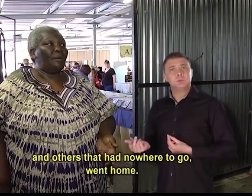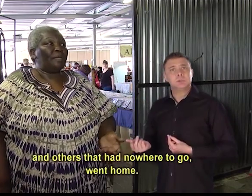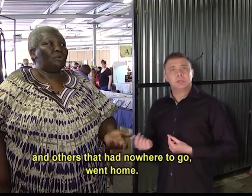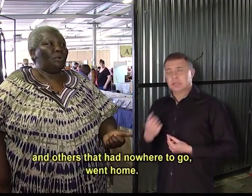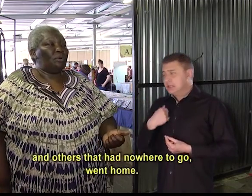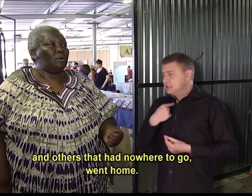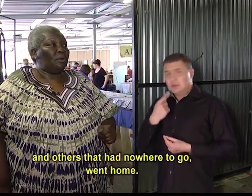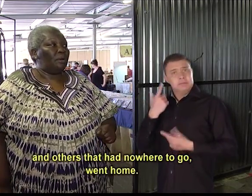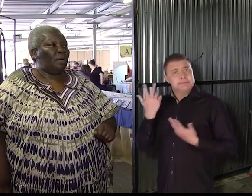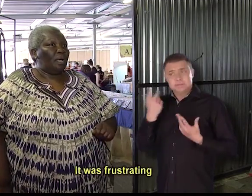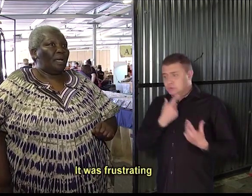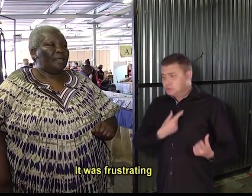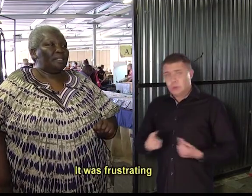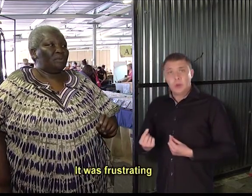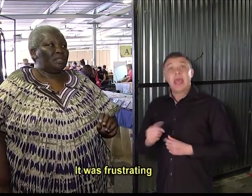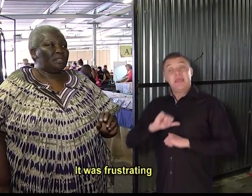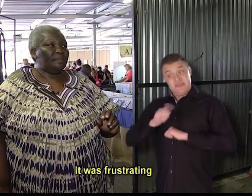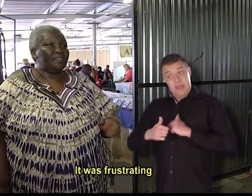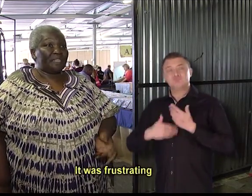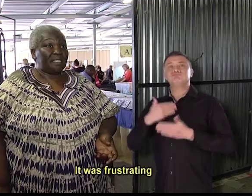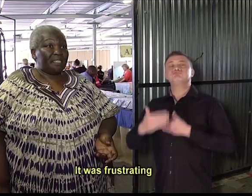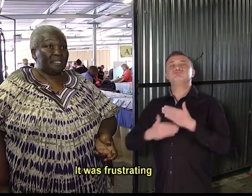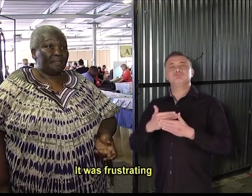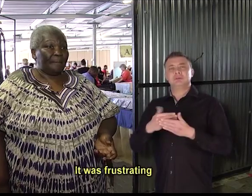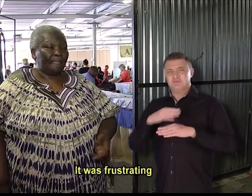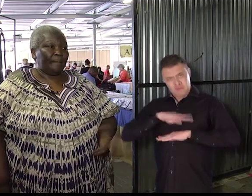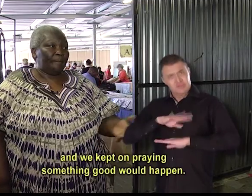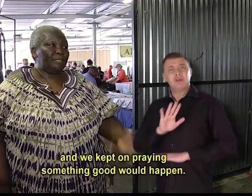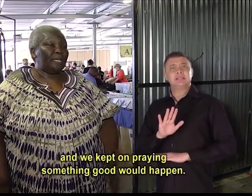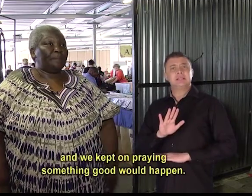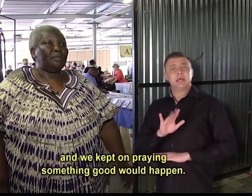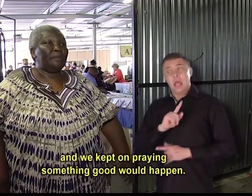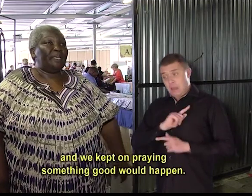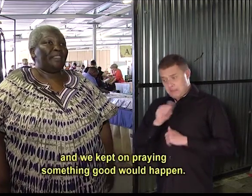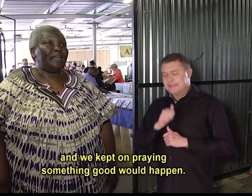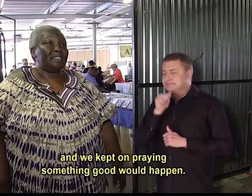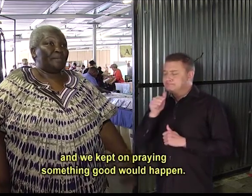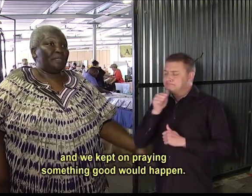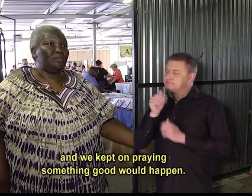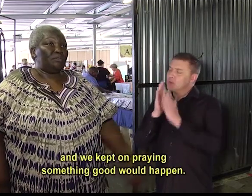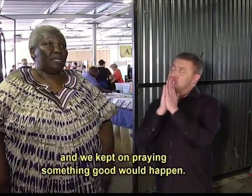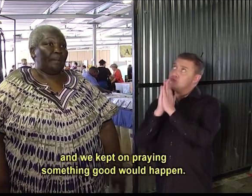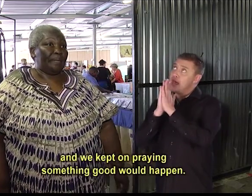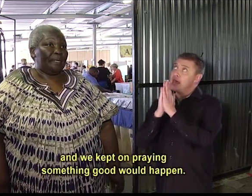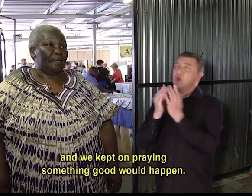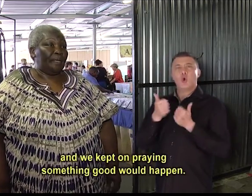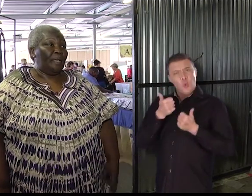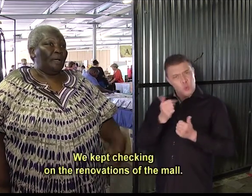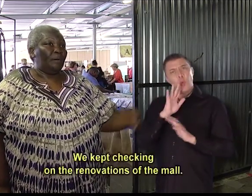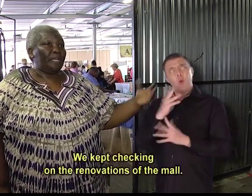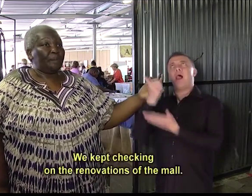they had nowhere to go, and it was very frustrating. But we kept on praying that something good would